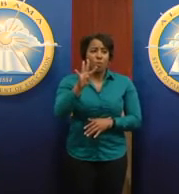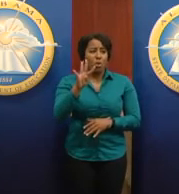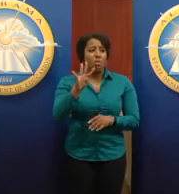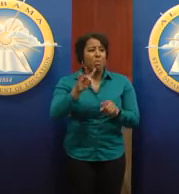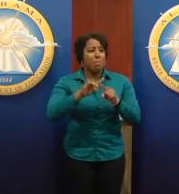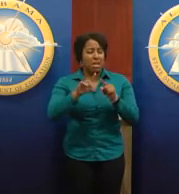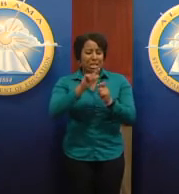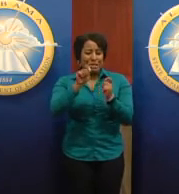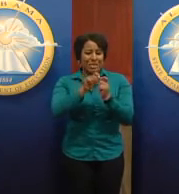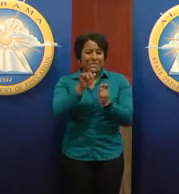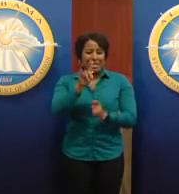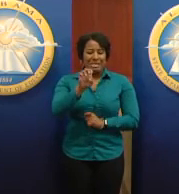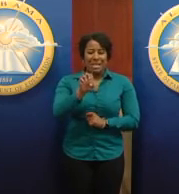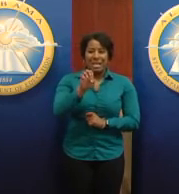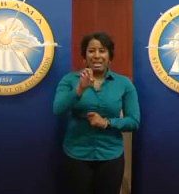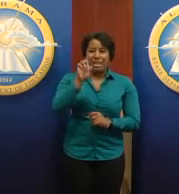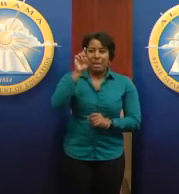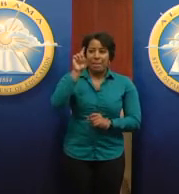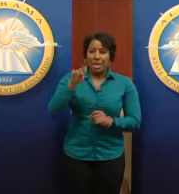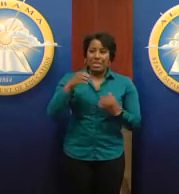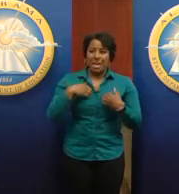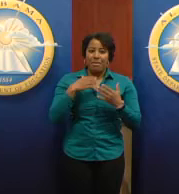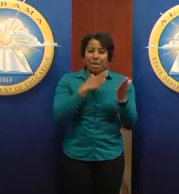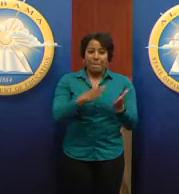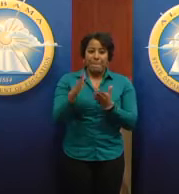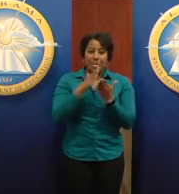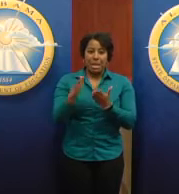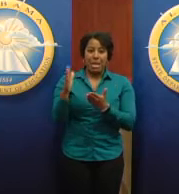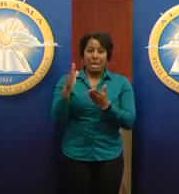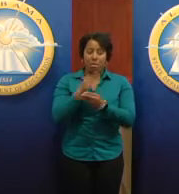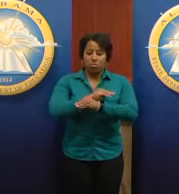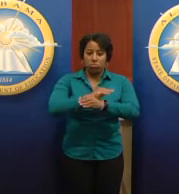some plan like published. Yes.